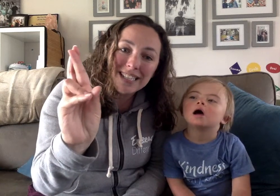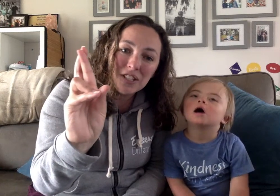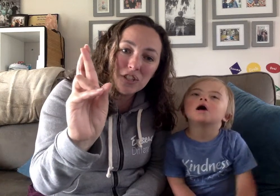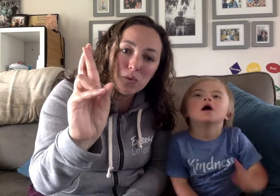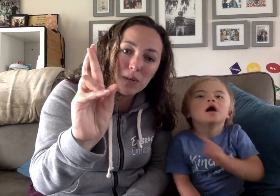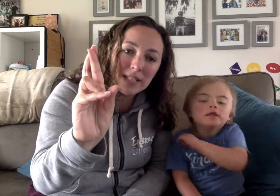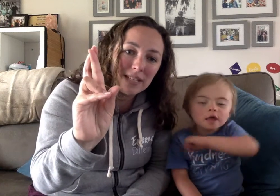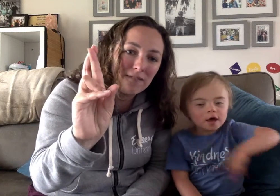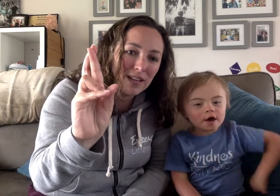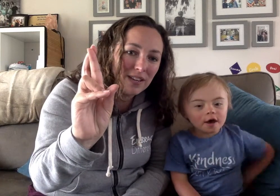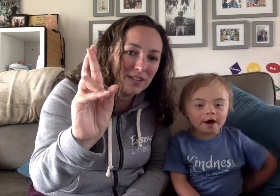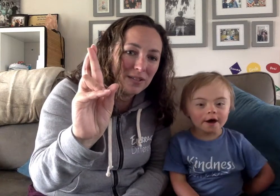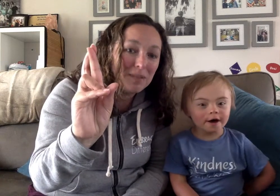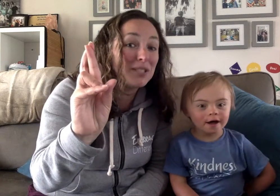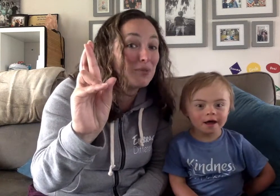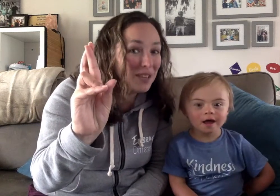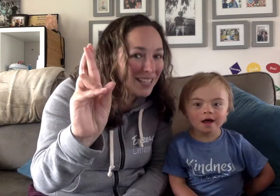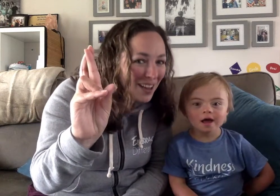just twisted fingers, Mrs. Reno.